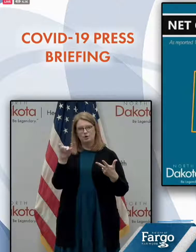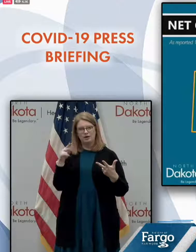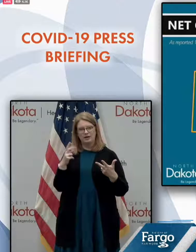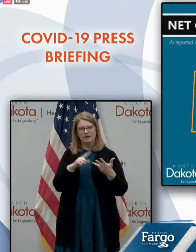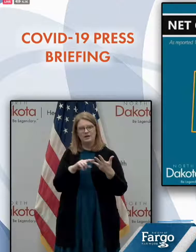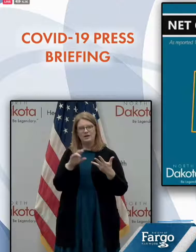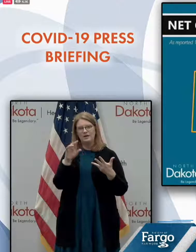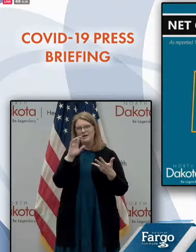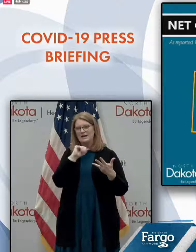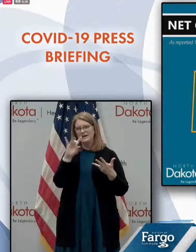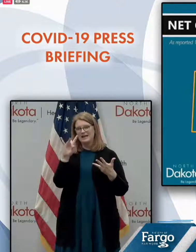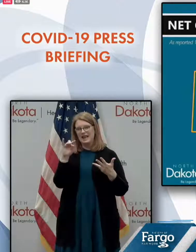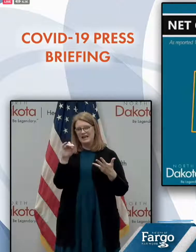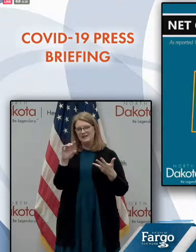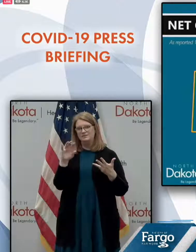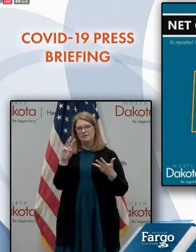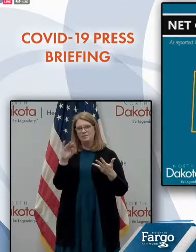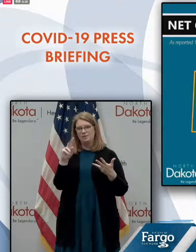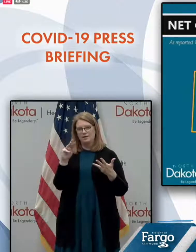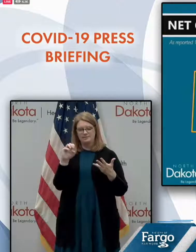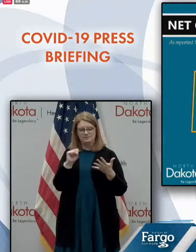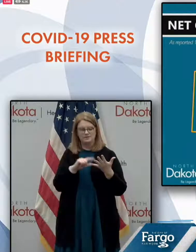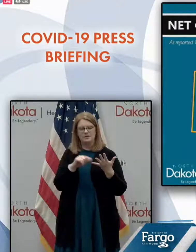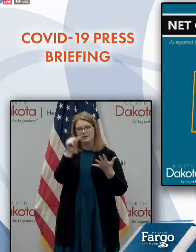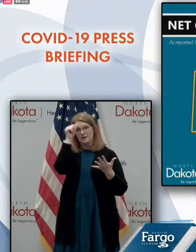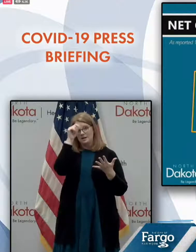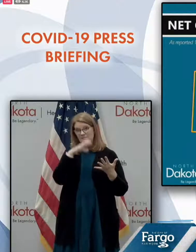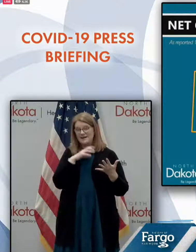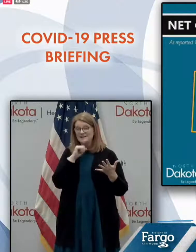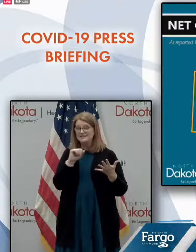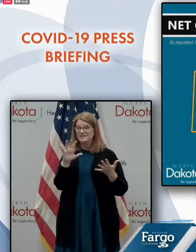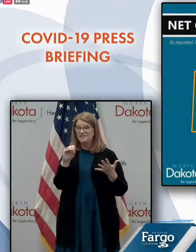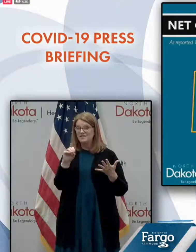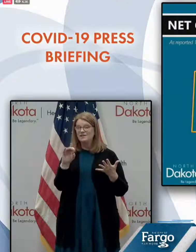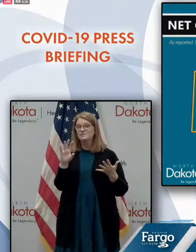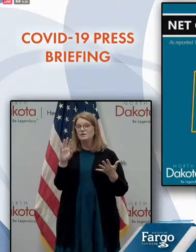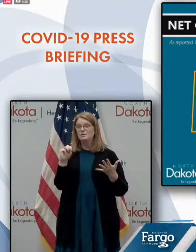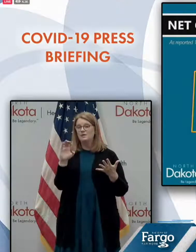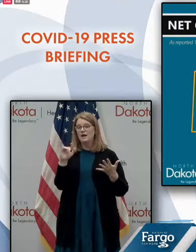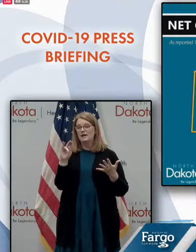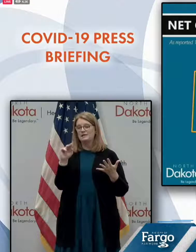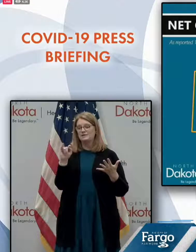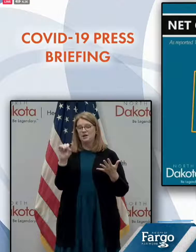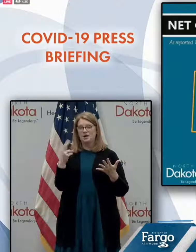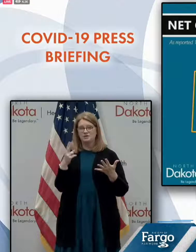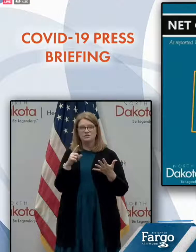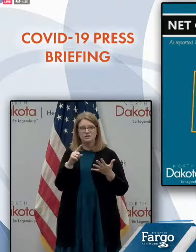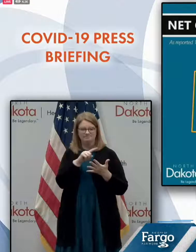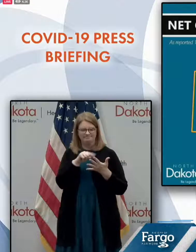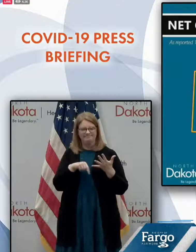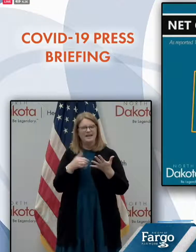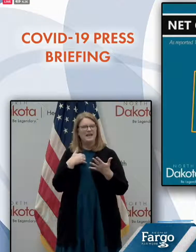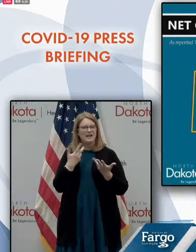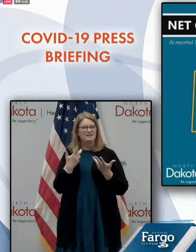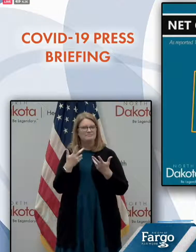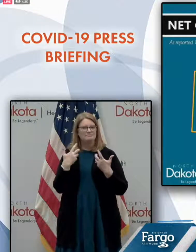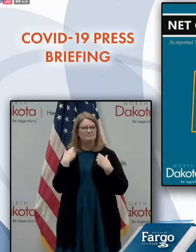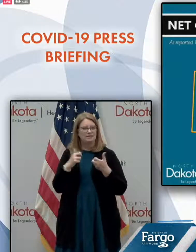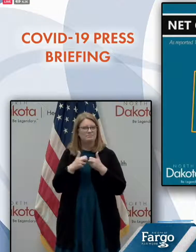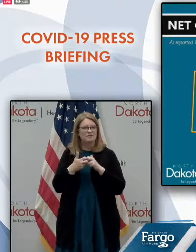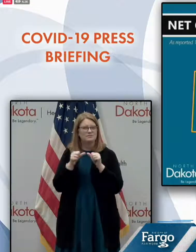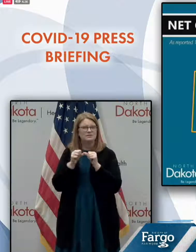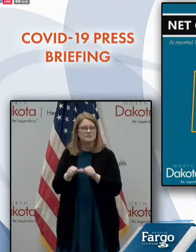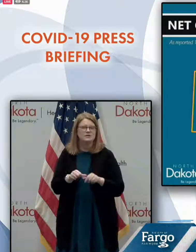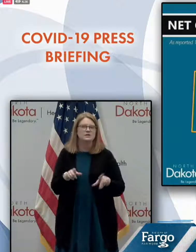from Williams, a man in his 50s from McIntosh, all with underlying health conditions, as was the woman